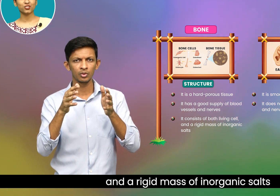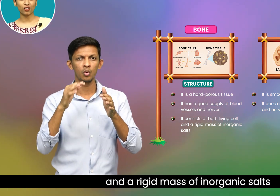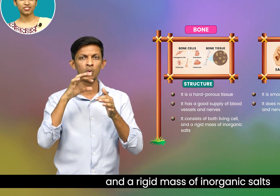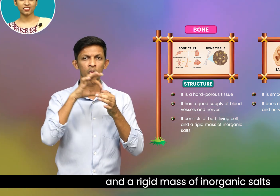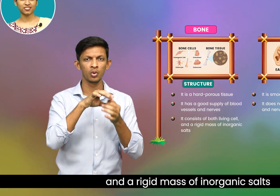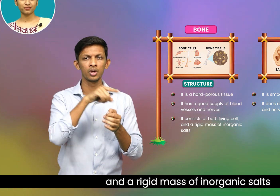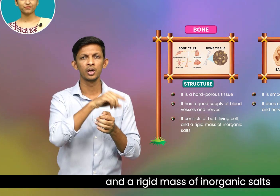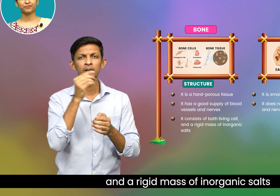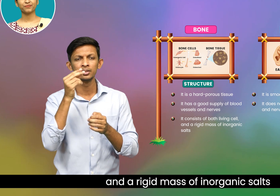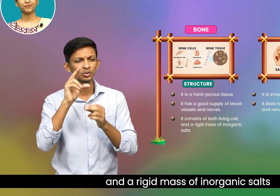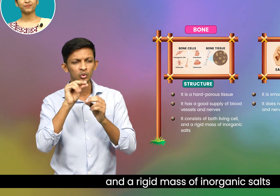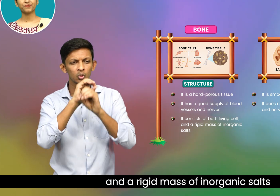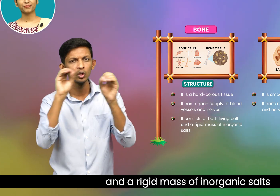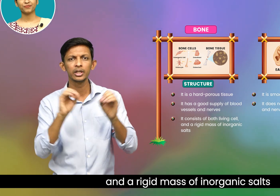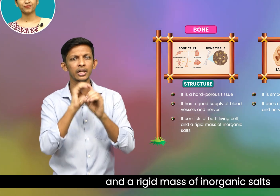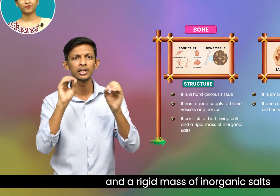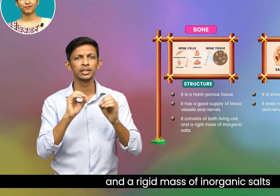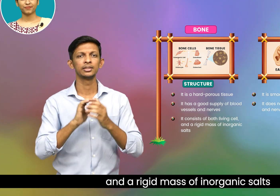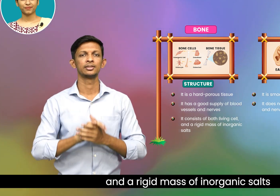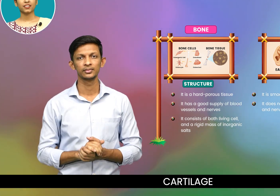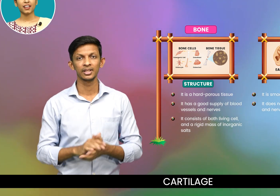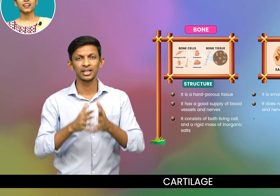inorganic salts.